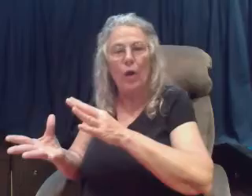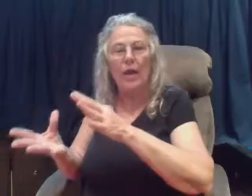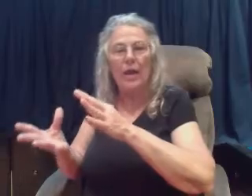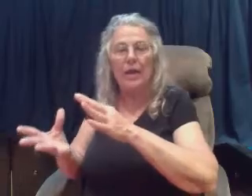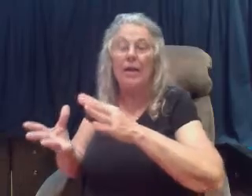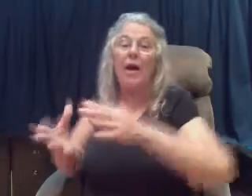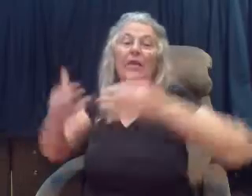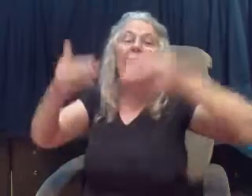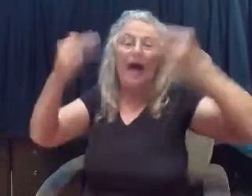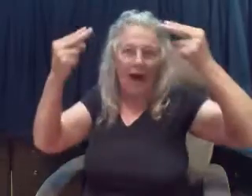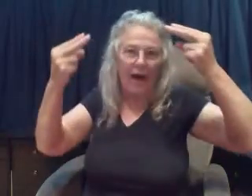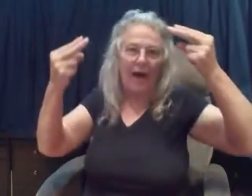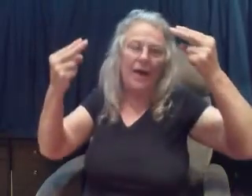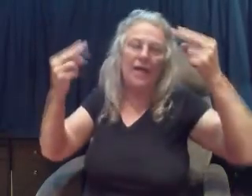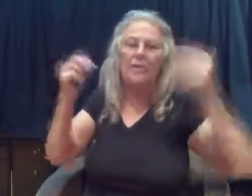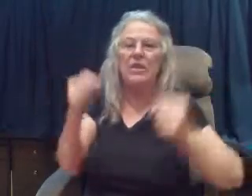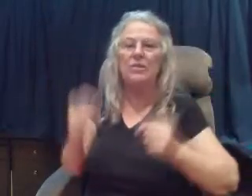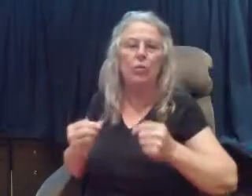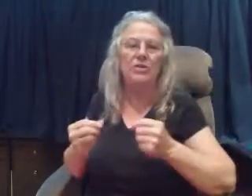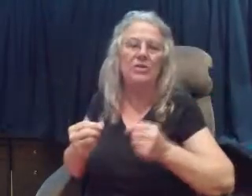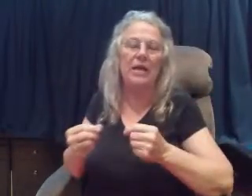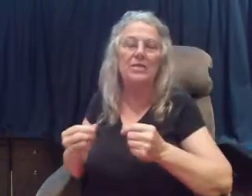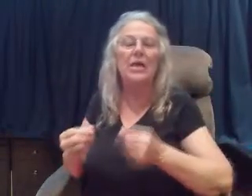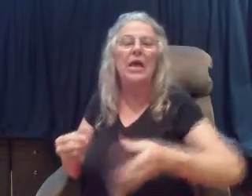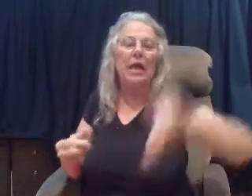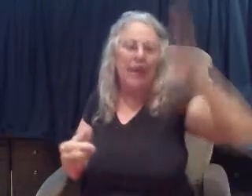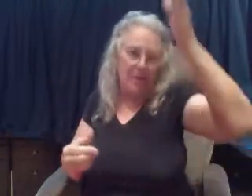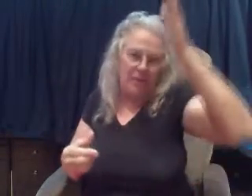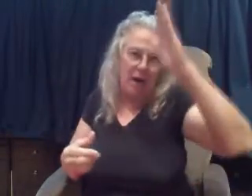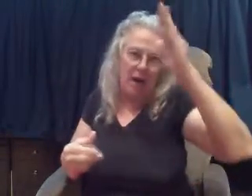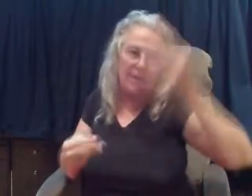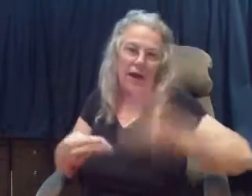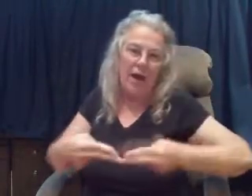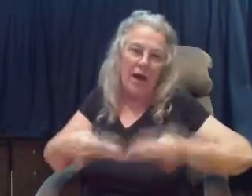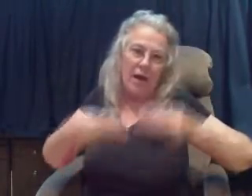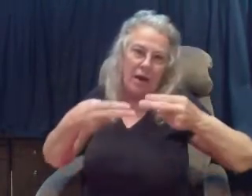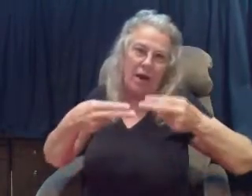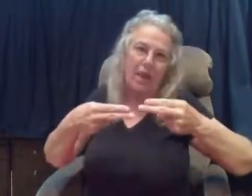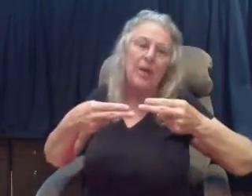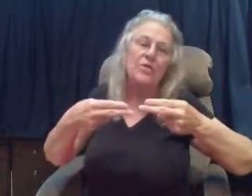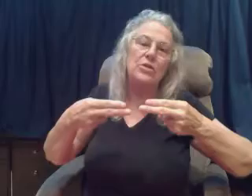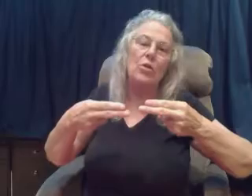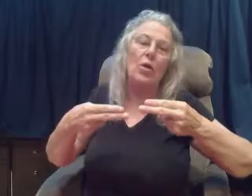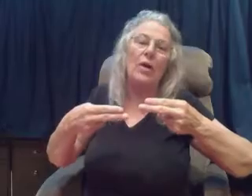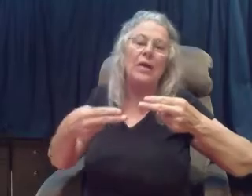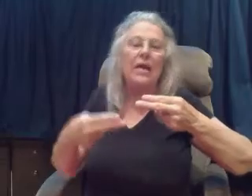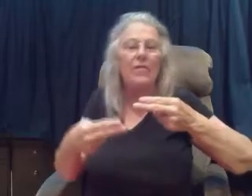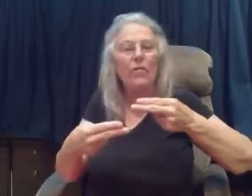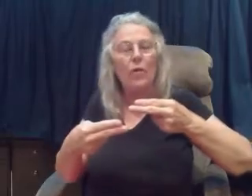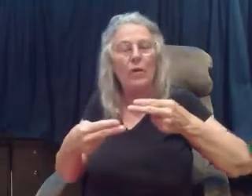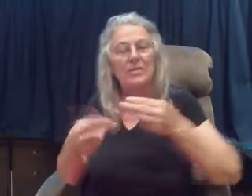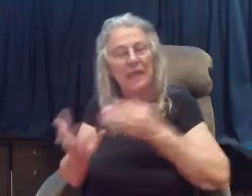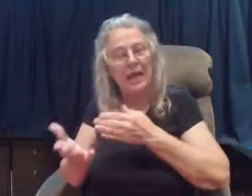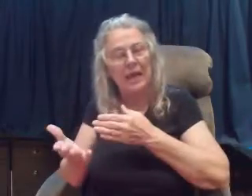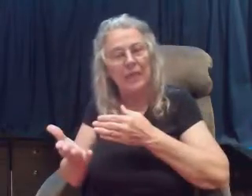Gloria in God high, and it makes more sense in God high. So even though I'm singing it